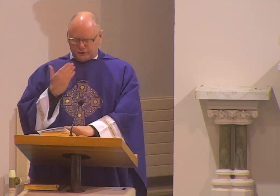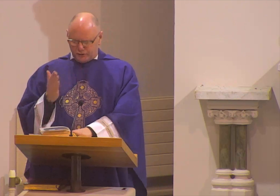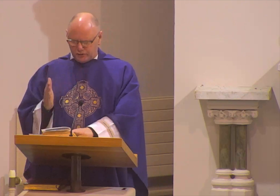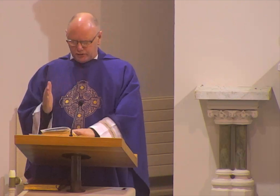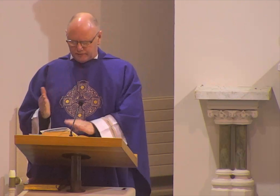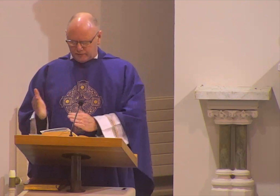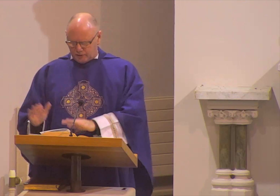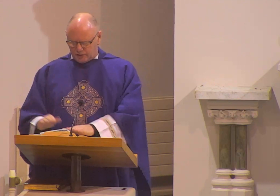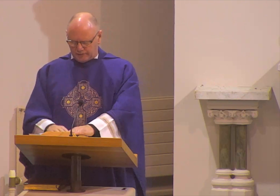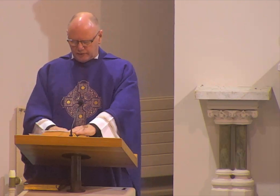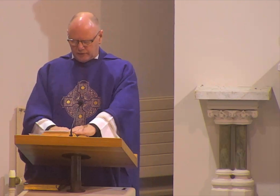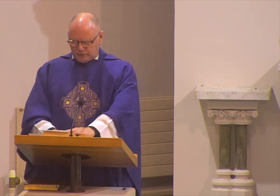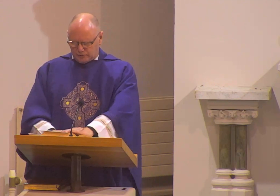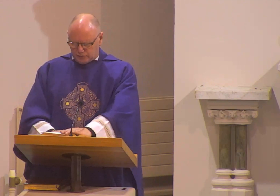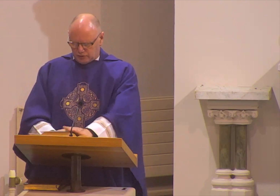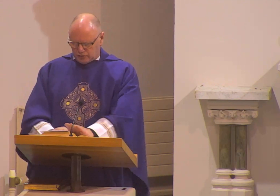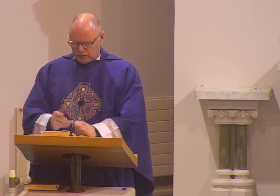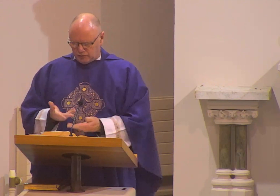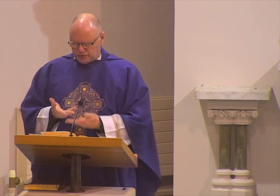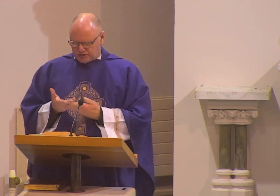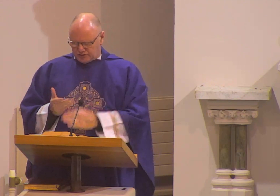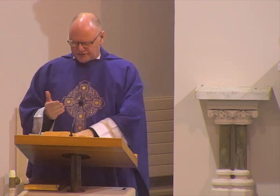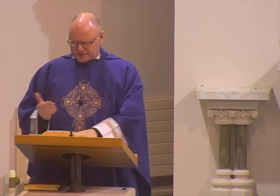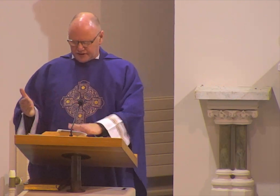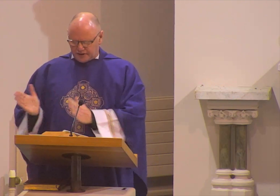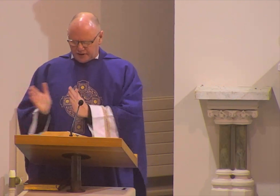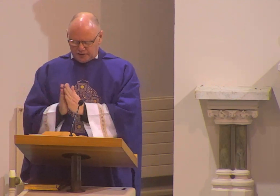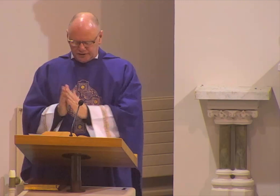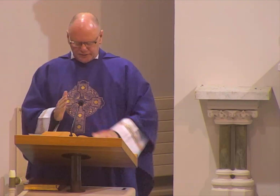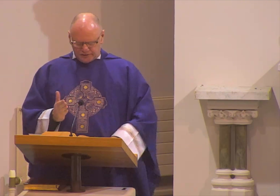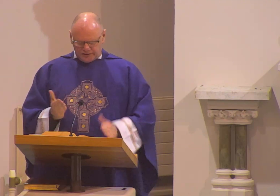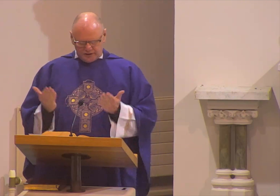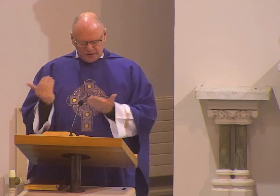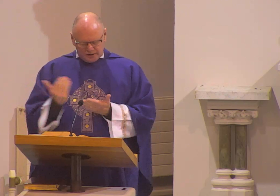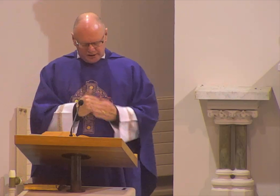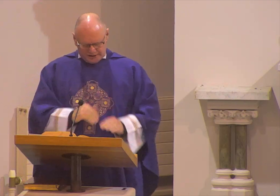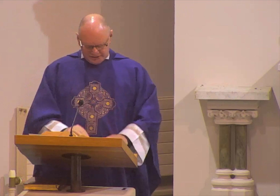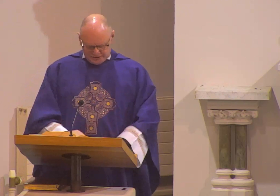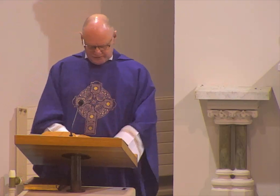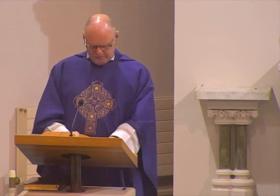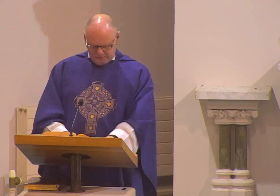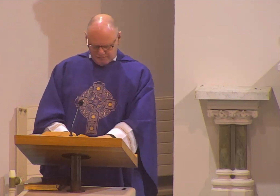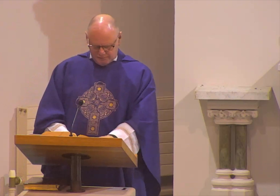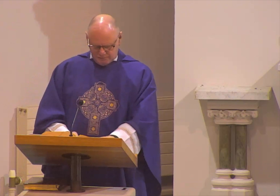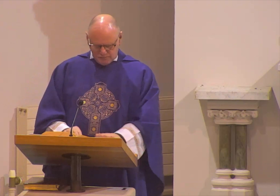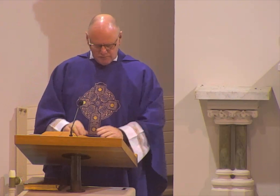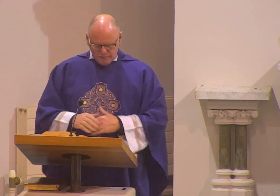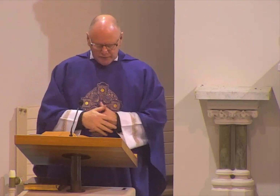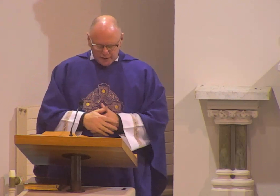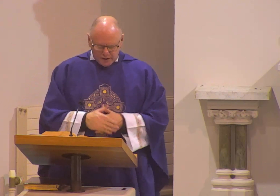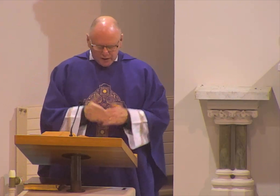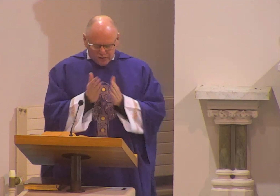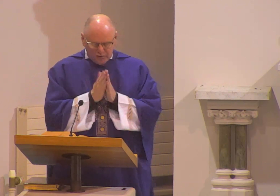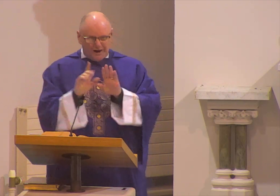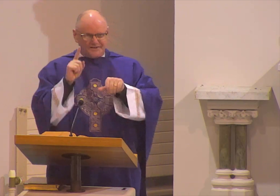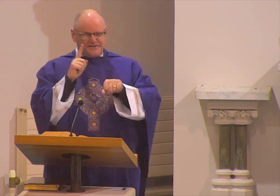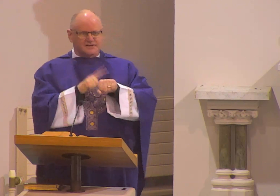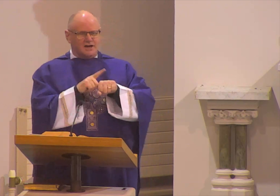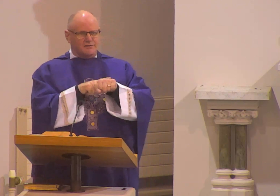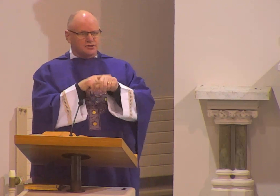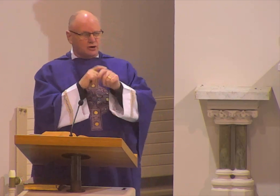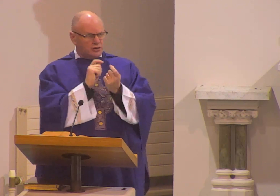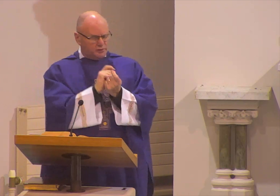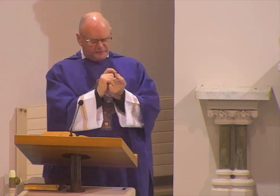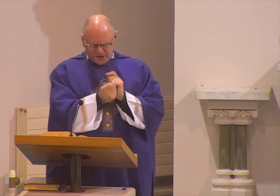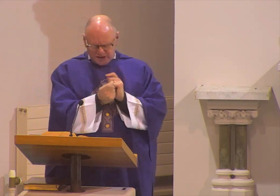Thank you for your generosity in our Sunday collection. The Mass